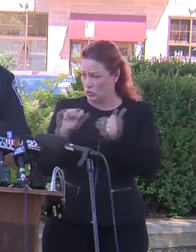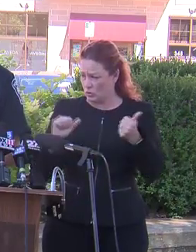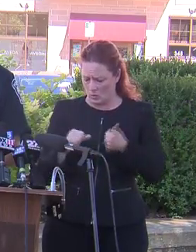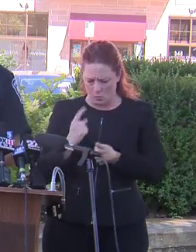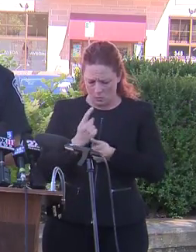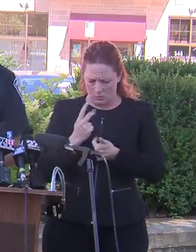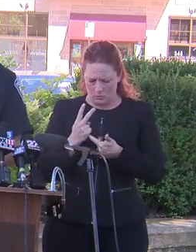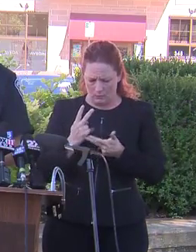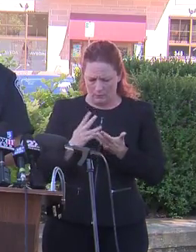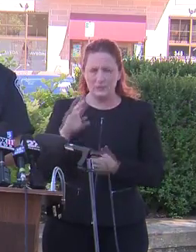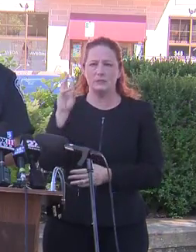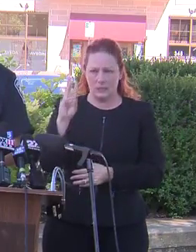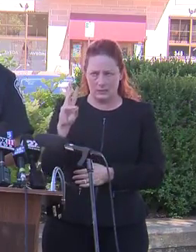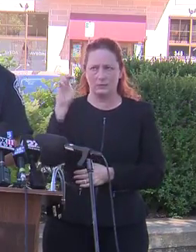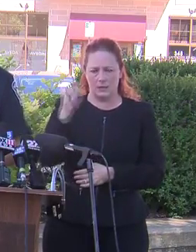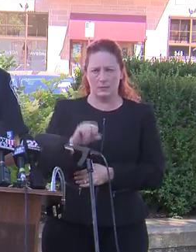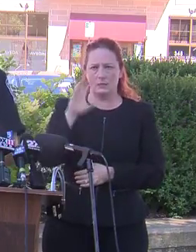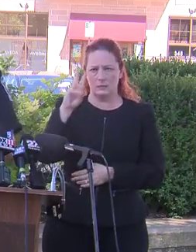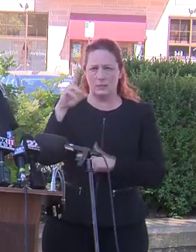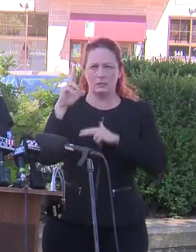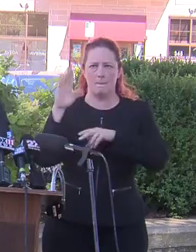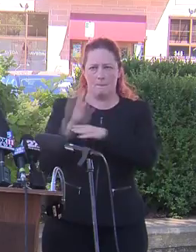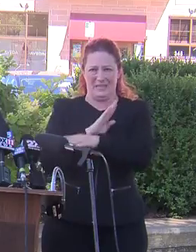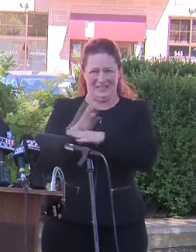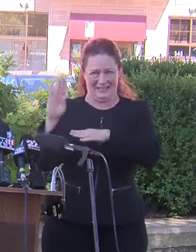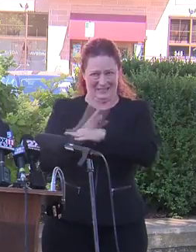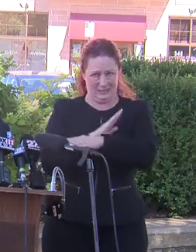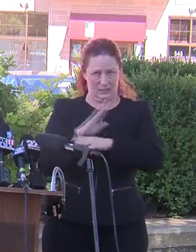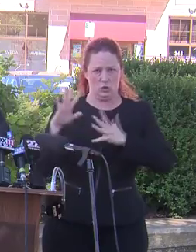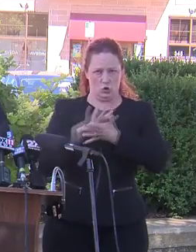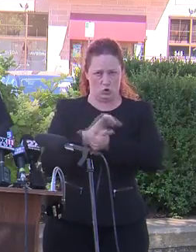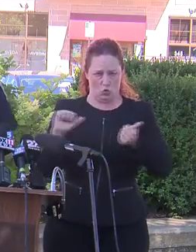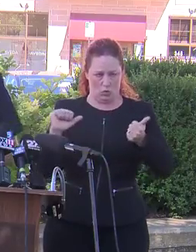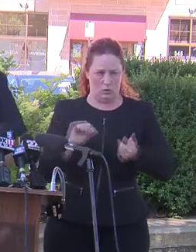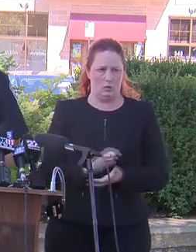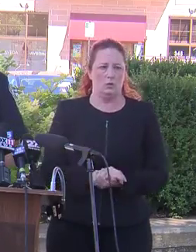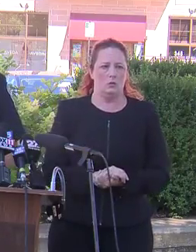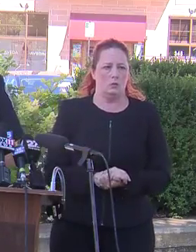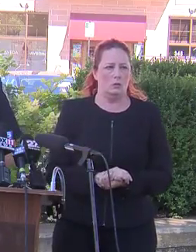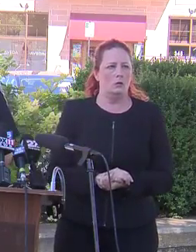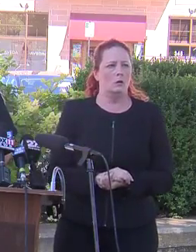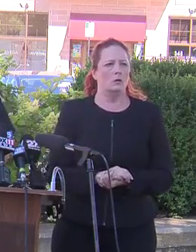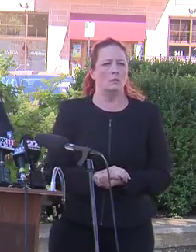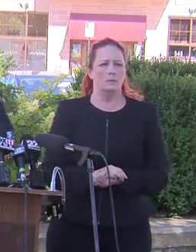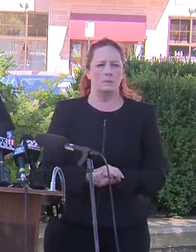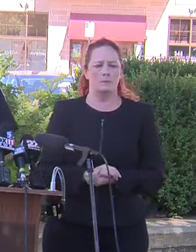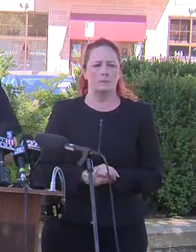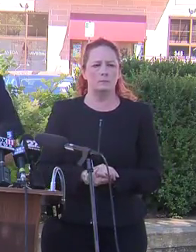3, 4, 5, 6, that is correct. 6 businesses, yep.